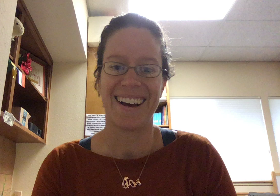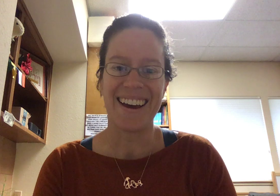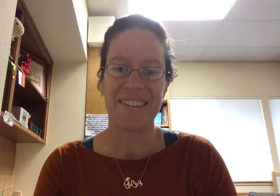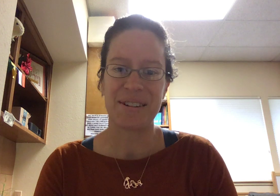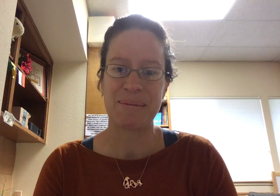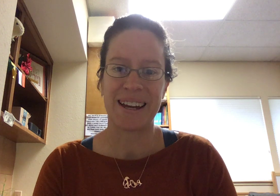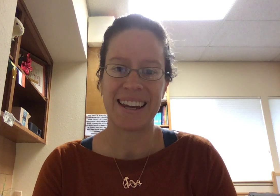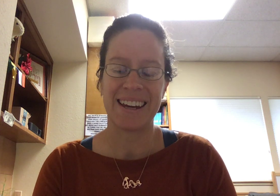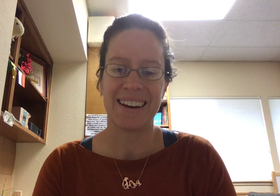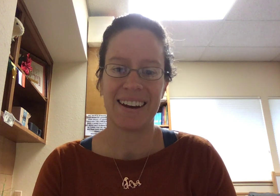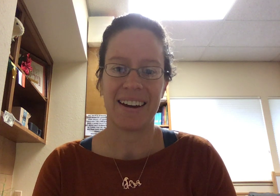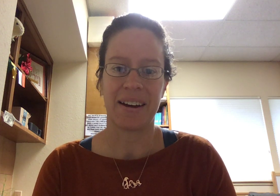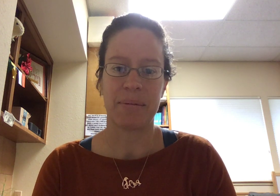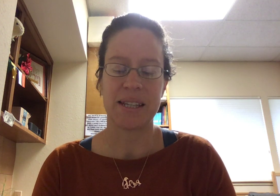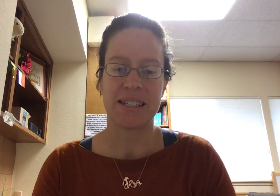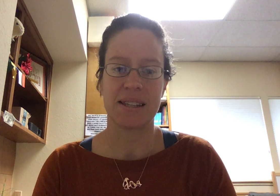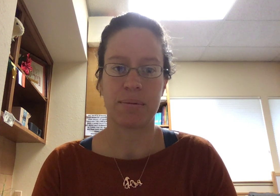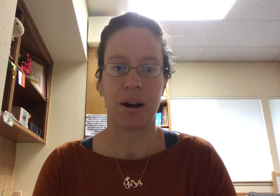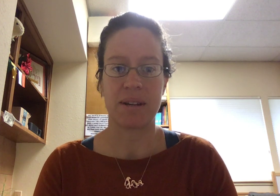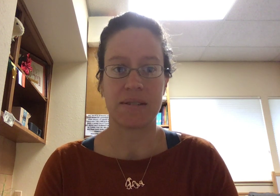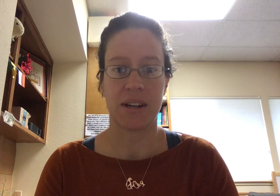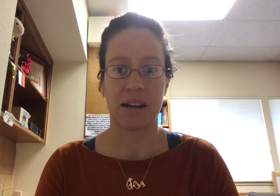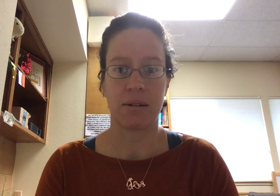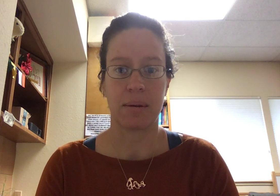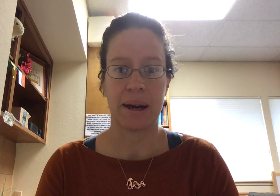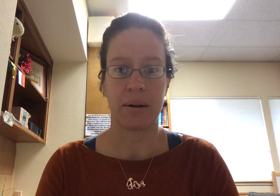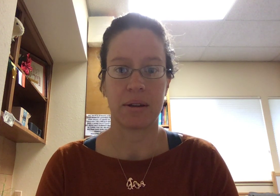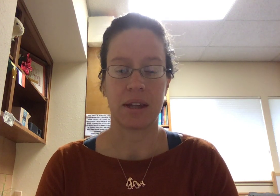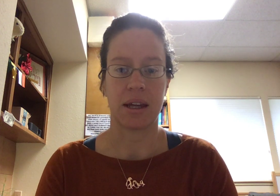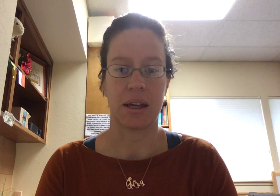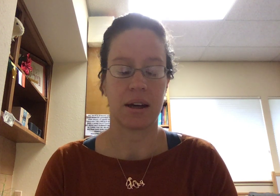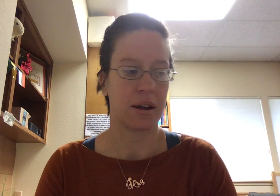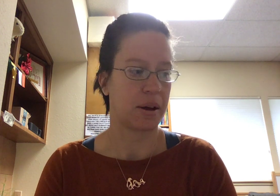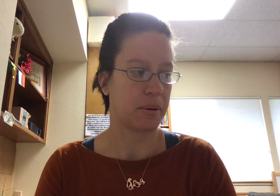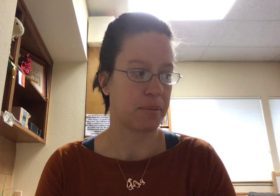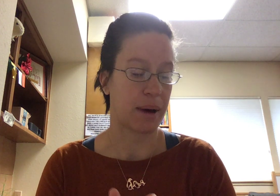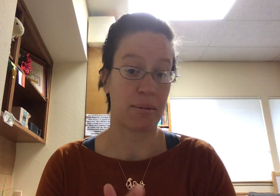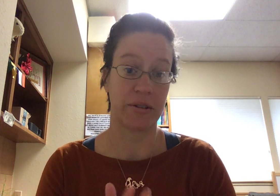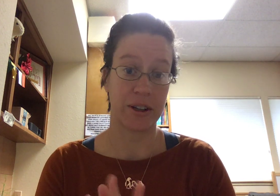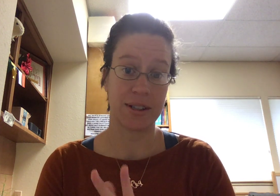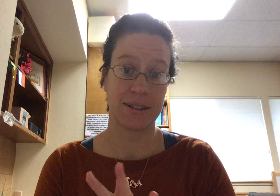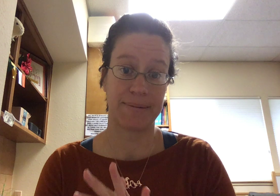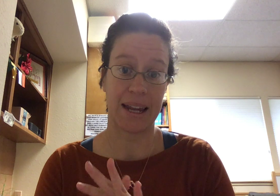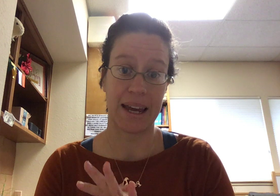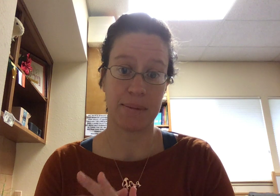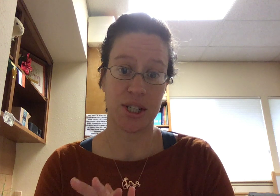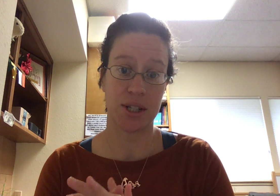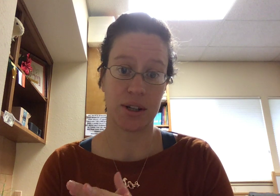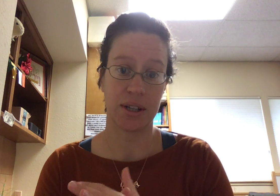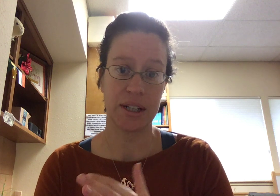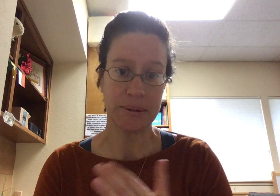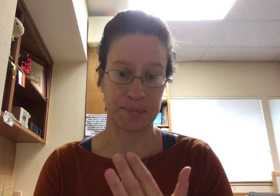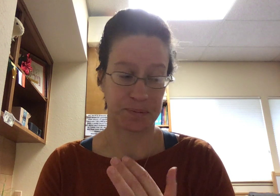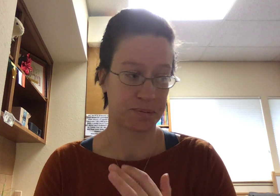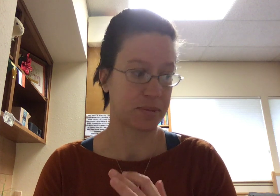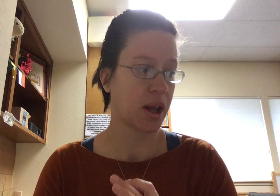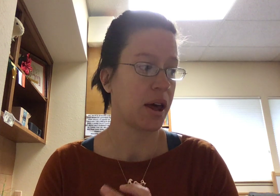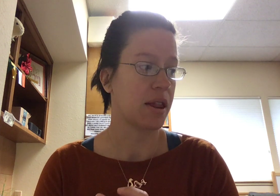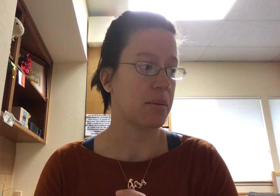Hey everybody, this is the promised video about the Bible verse that I had mentioned earlier. The